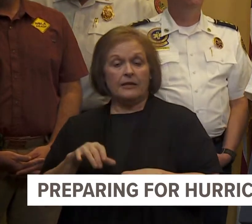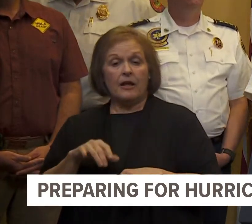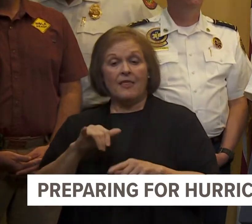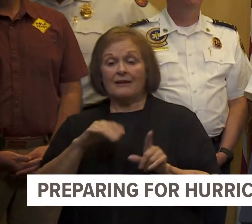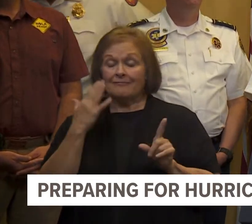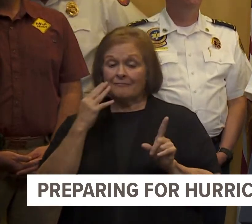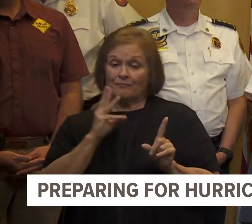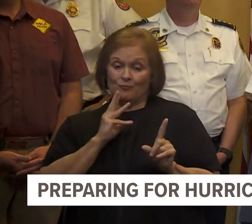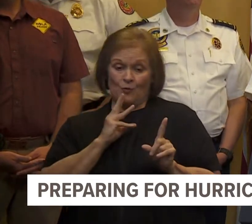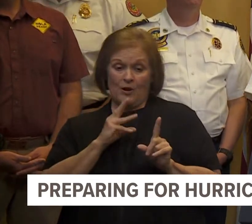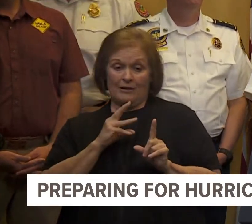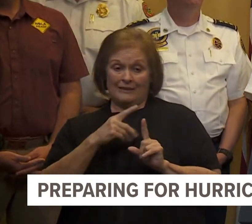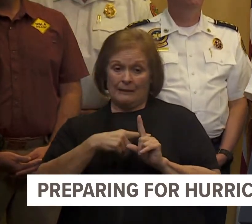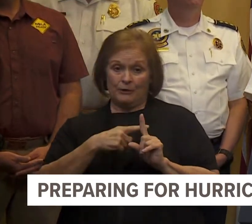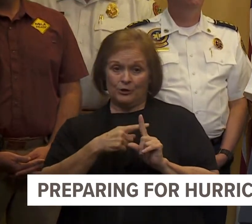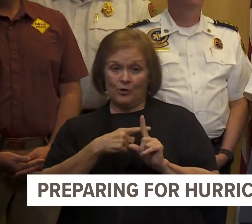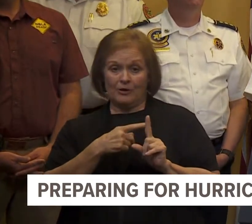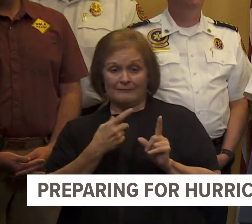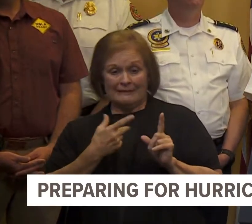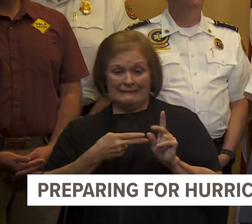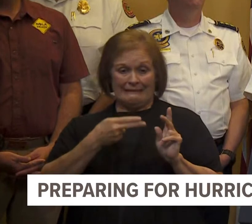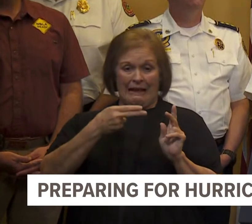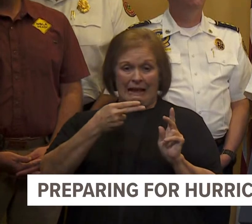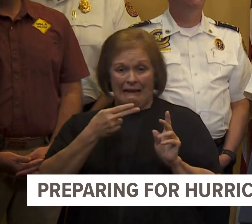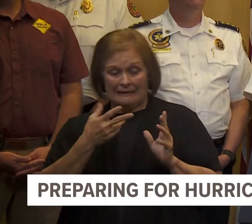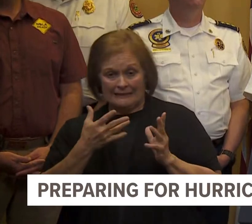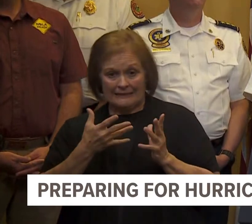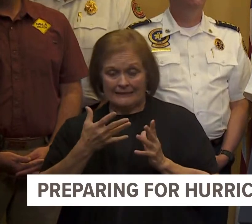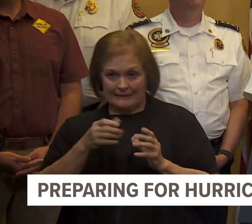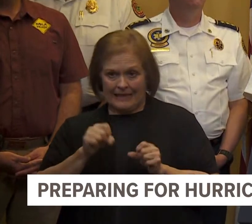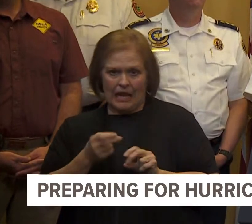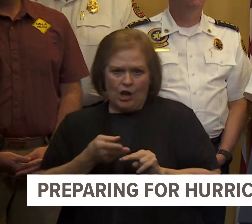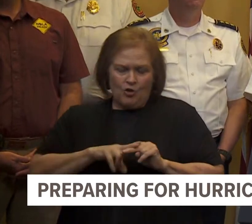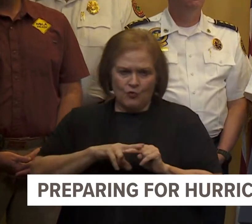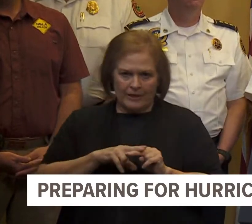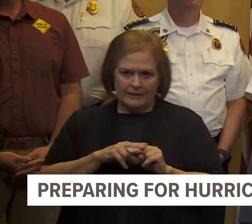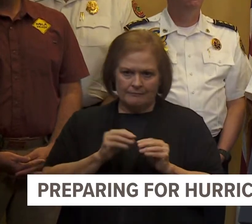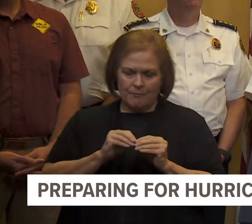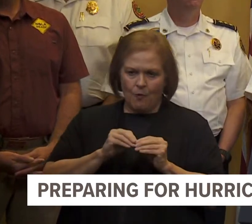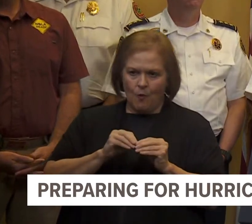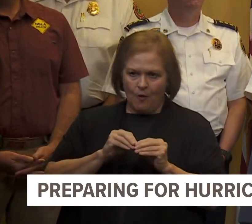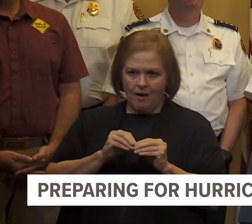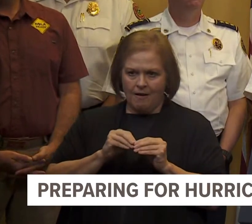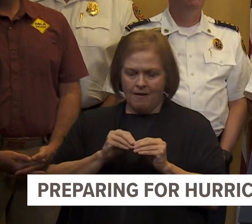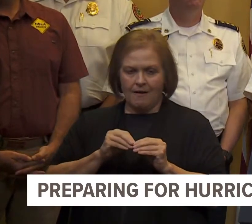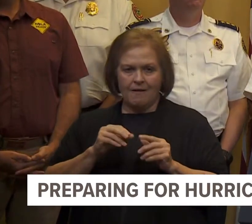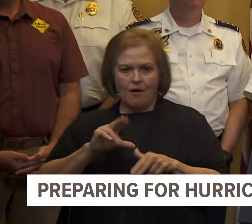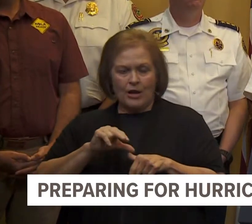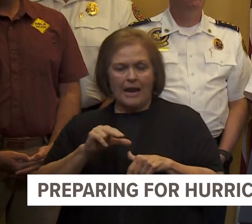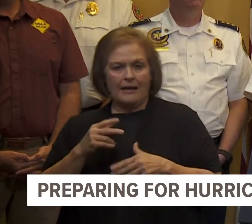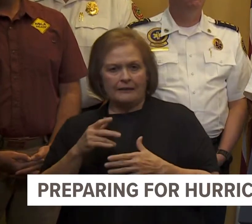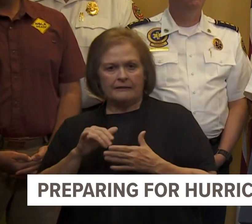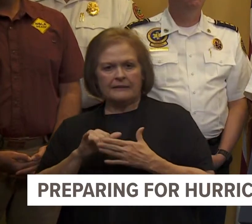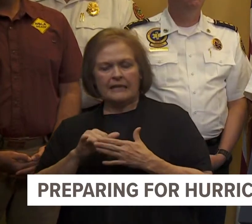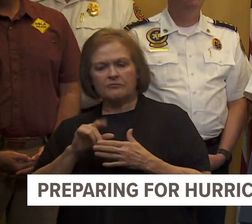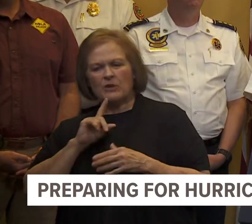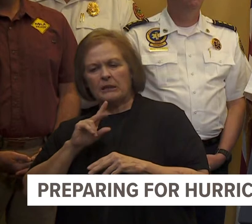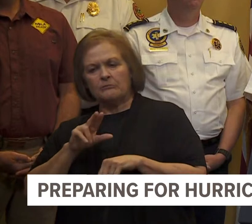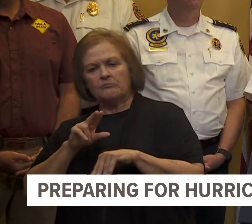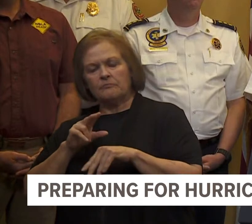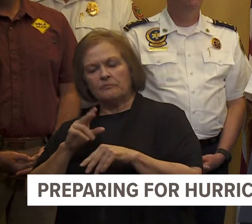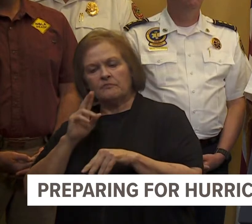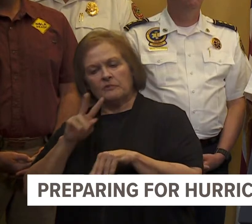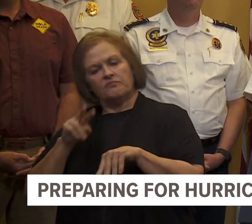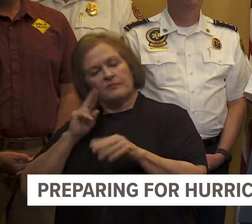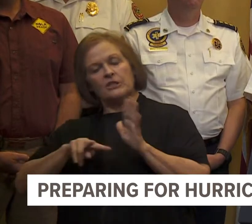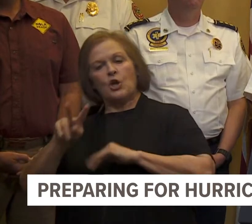surface temperatures are also at record highs, which can increase hurricane season activity. This has led to the near normal forecast. Now,